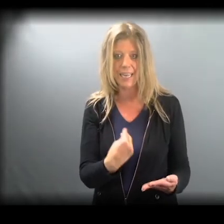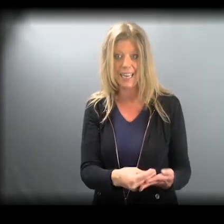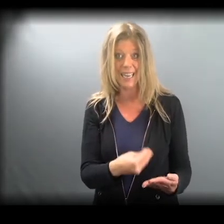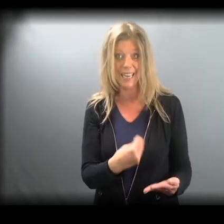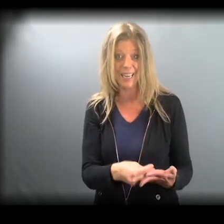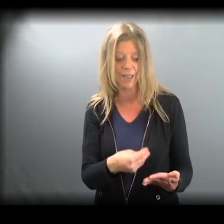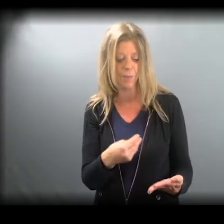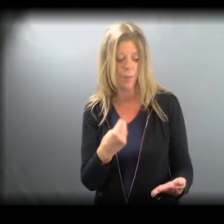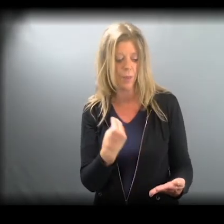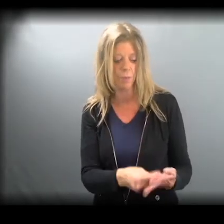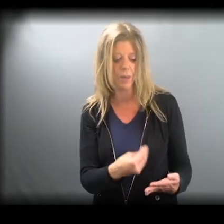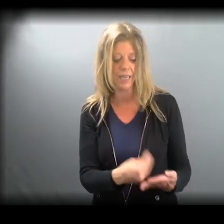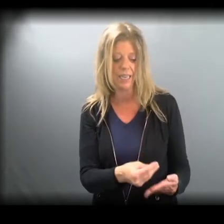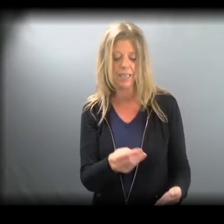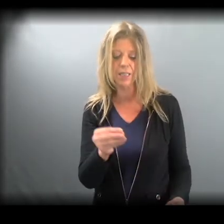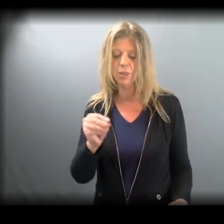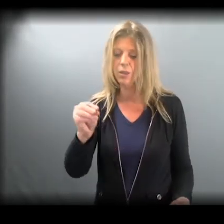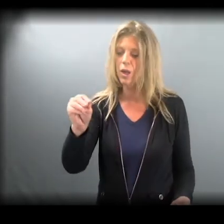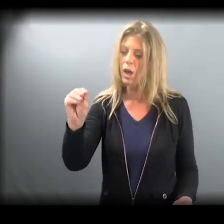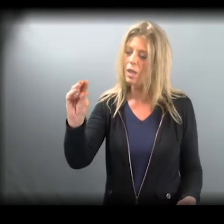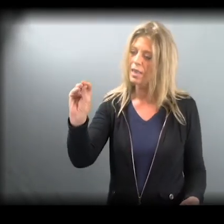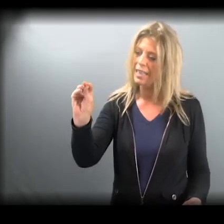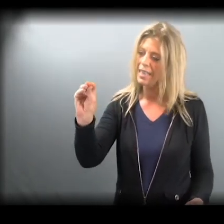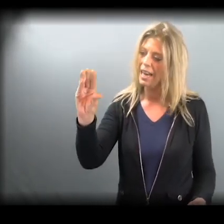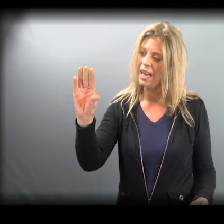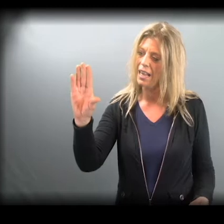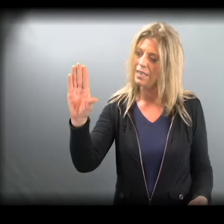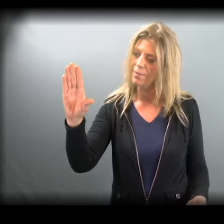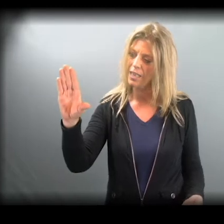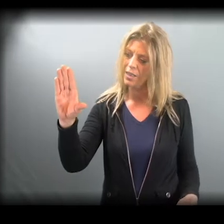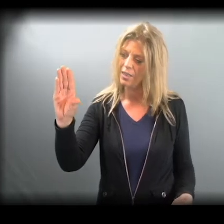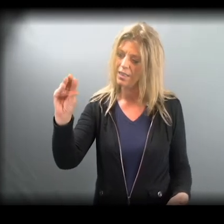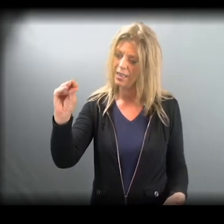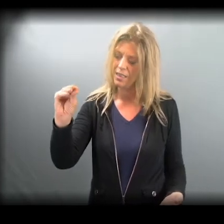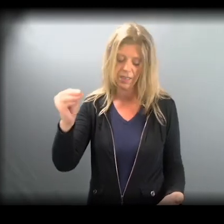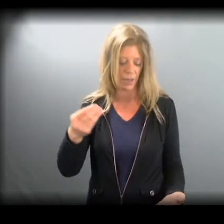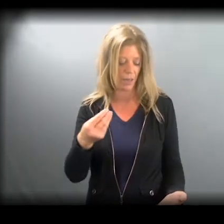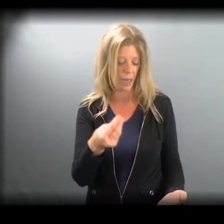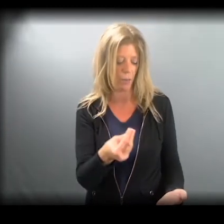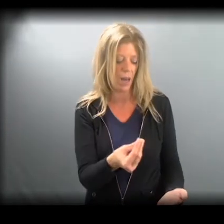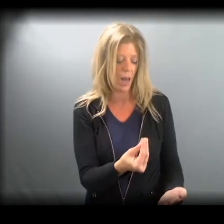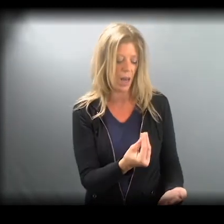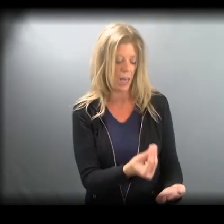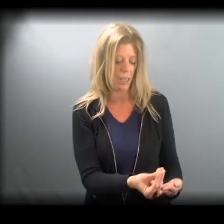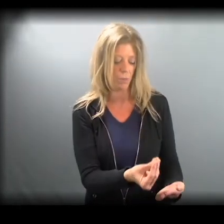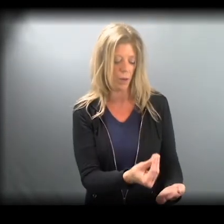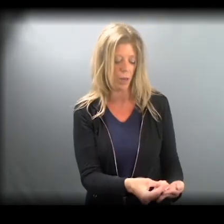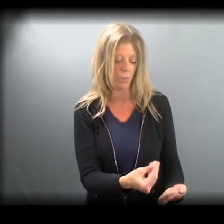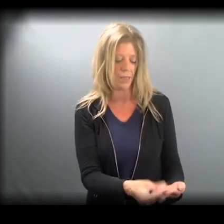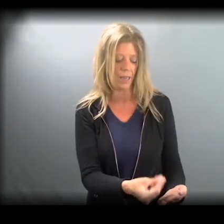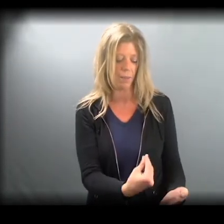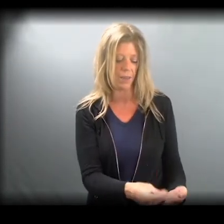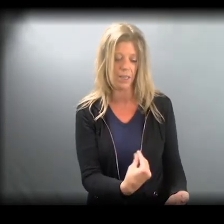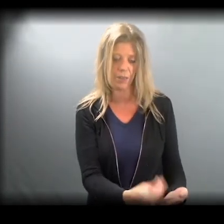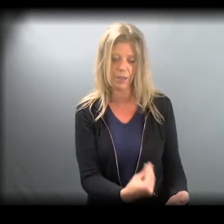Money. Your lead hand fingers touch your thumb, and your palm is up, and you're going